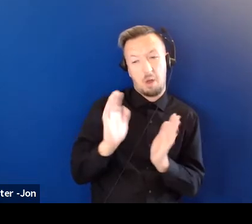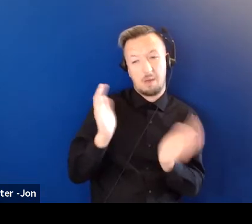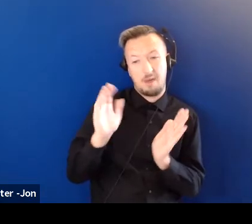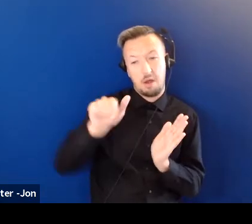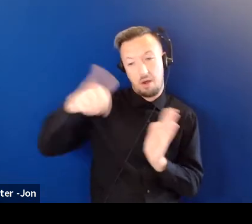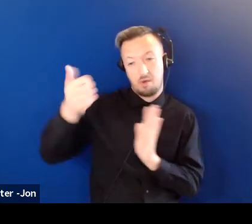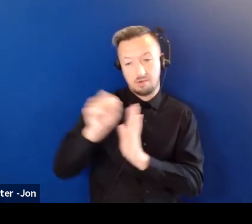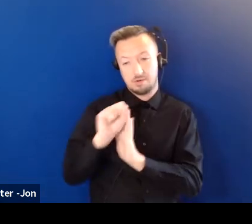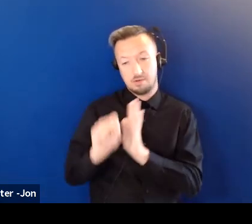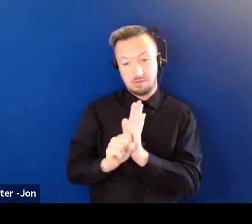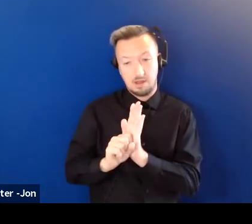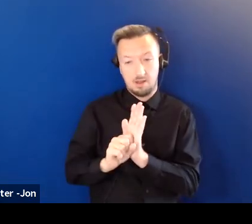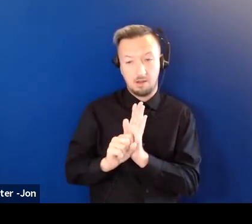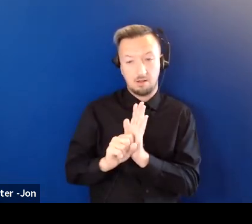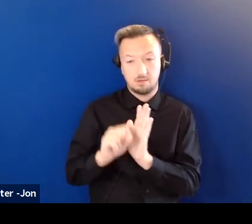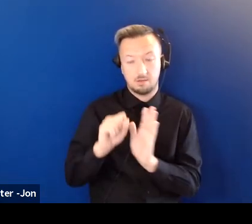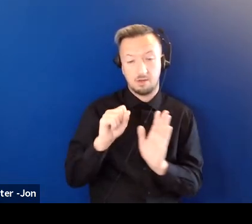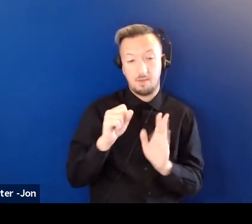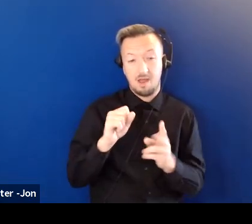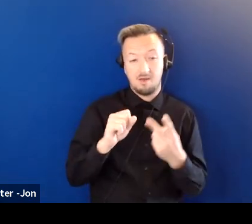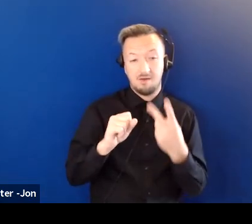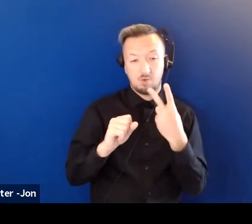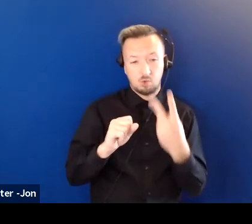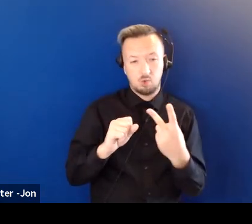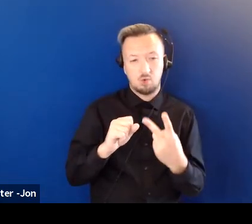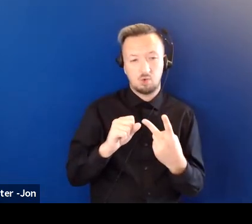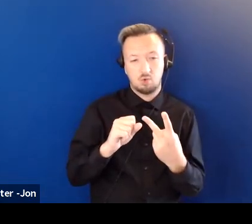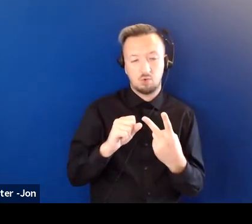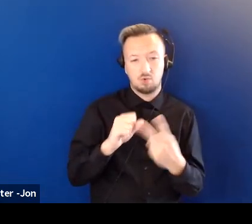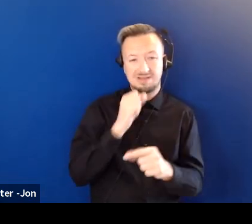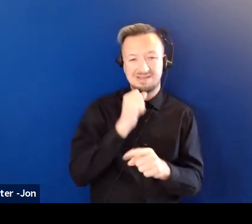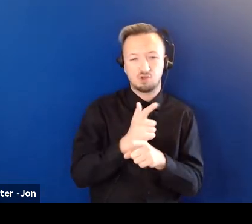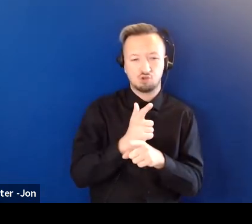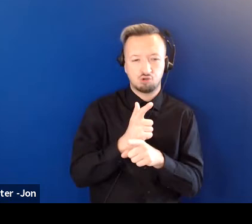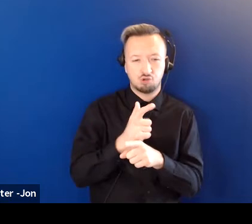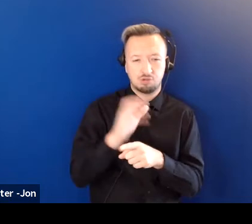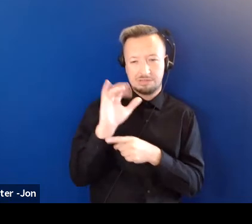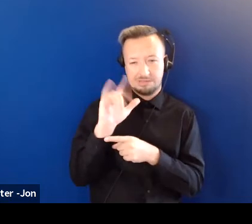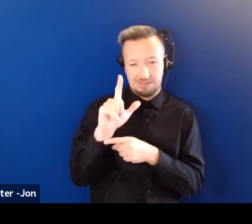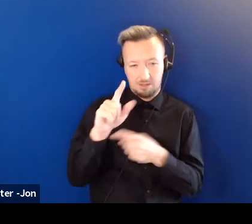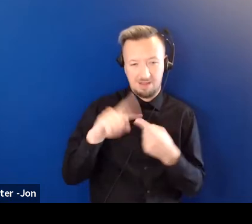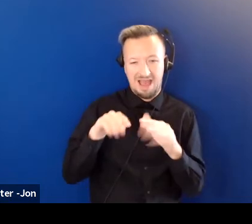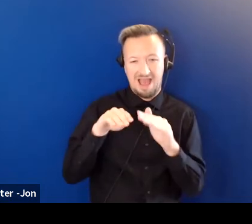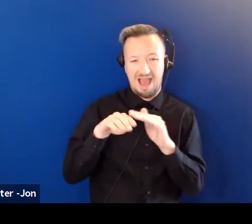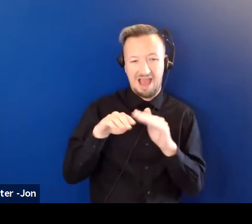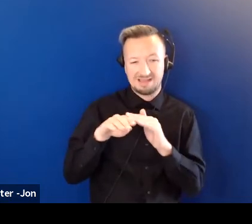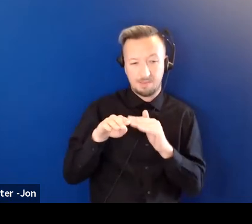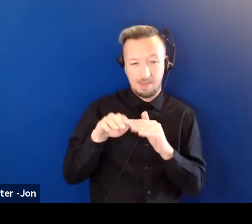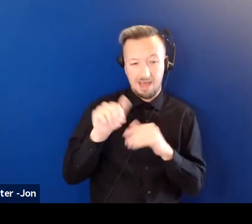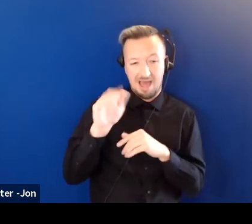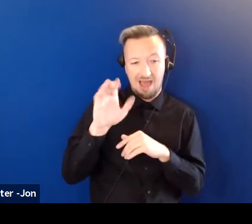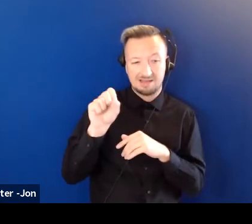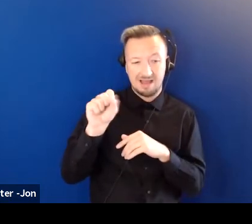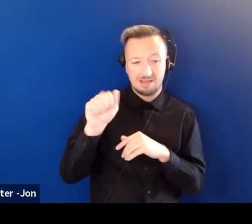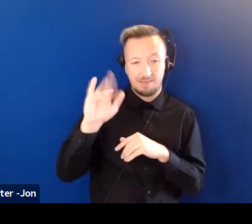states. So we've got 2 sister SILs, Accessibility and Walton Options. And